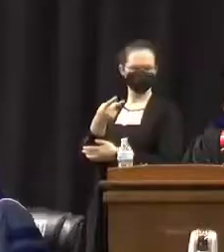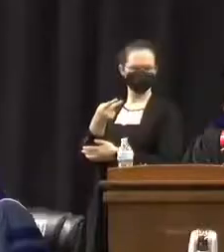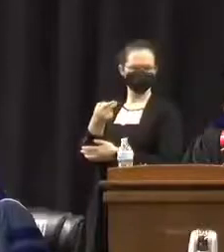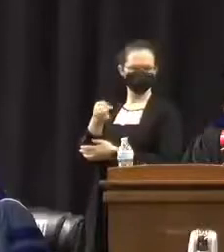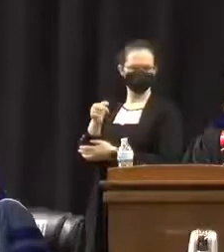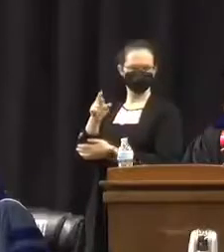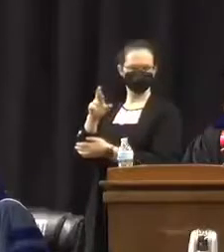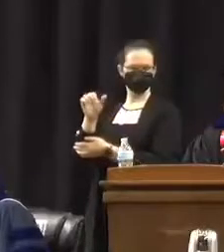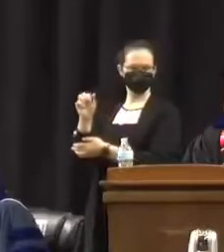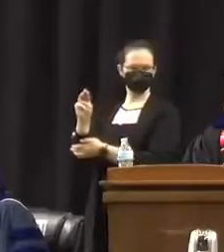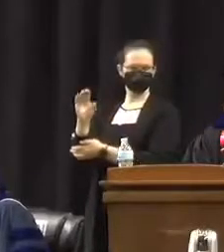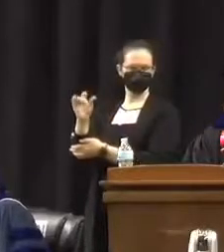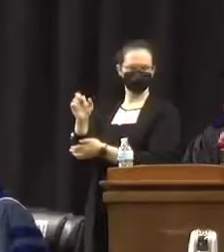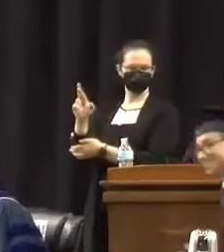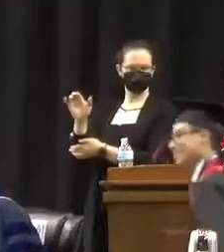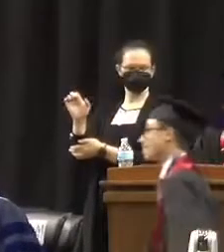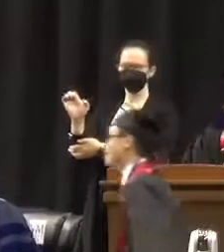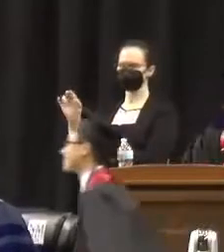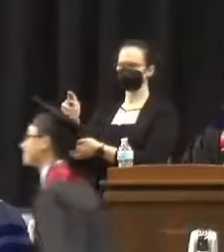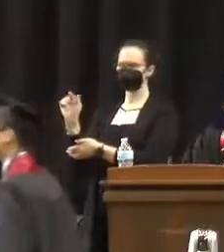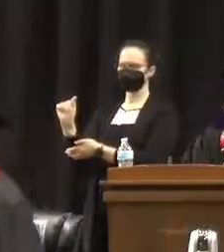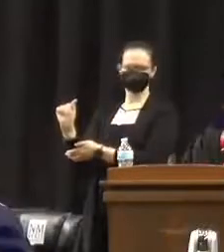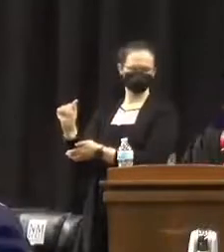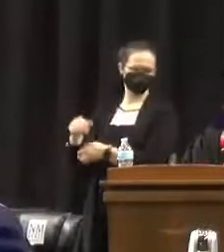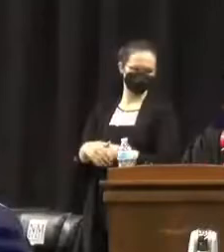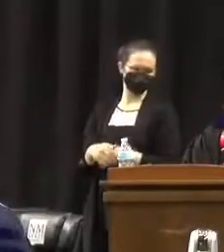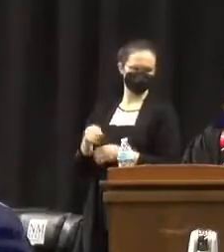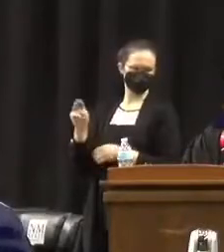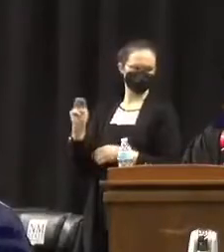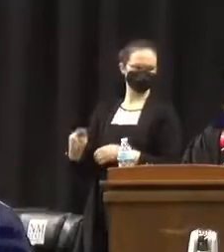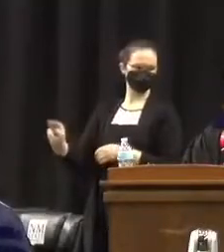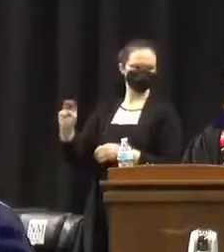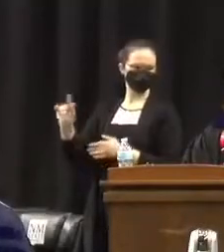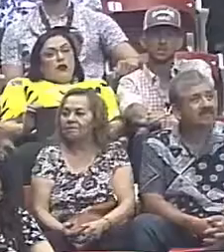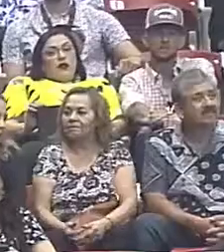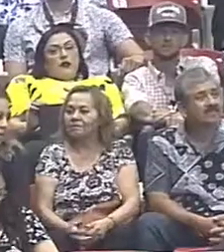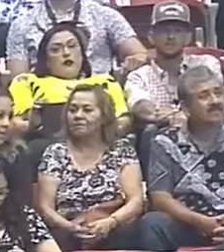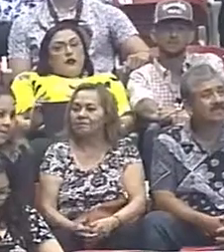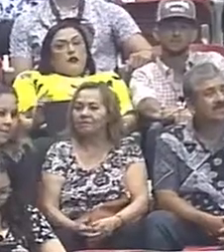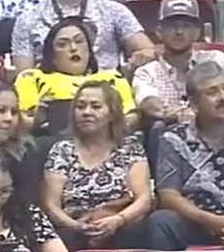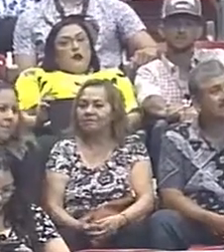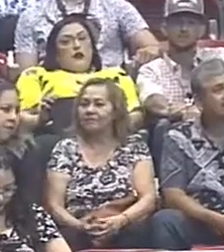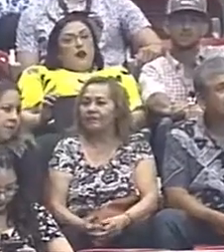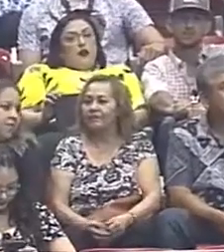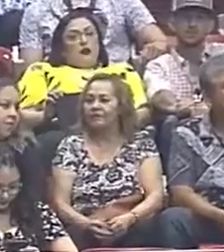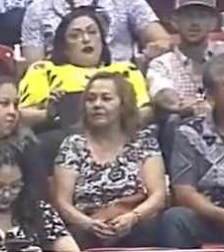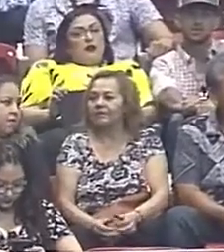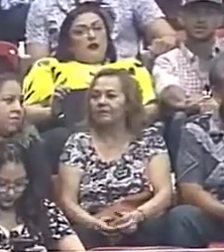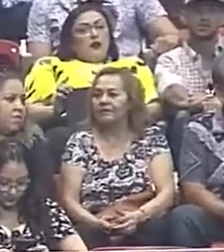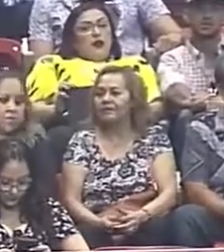Iram A. Camarena, Meritorious Graduate, Medical Academy.